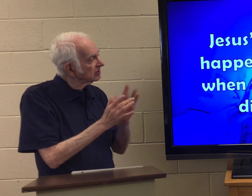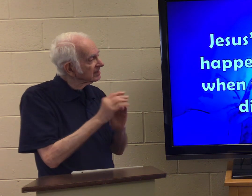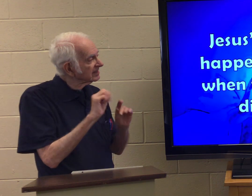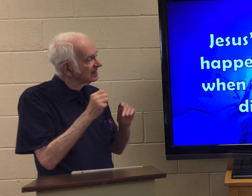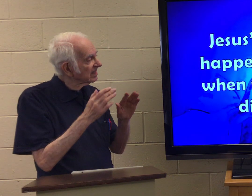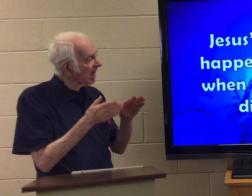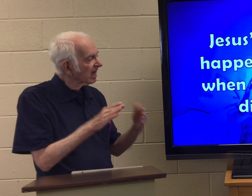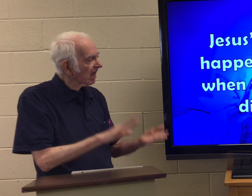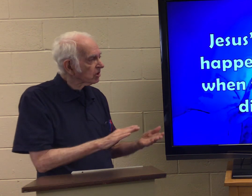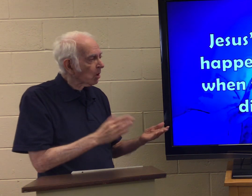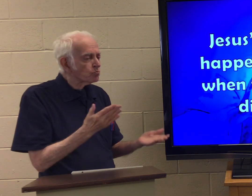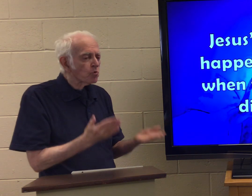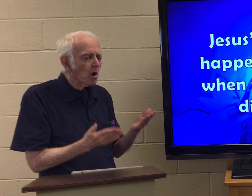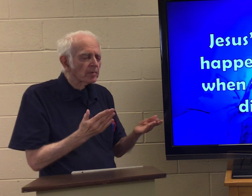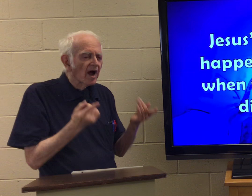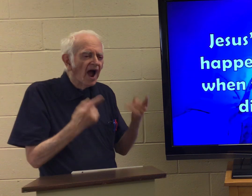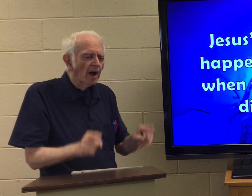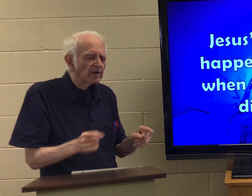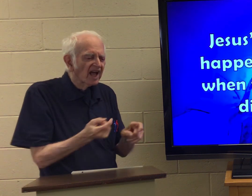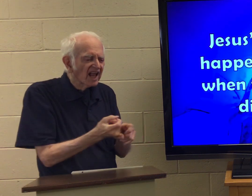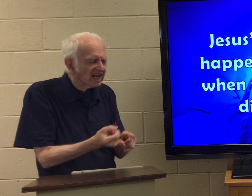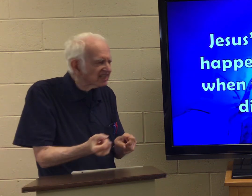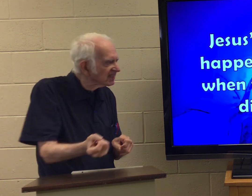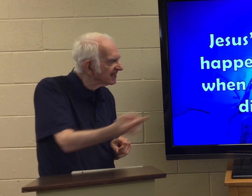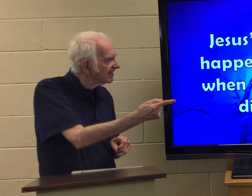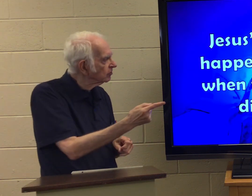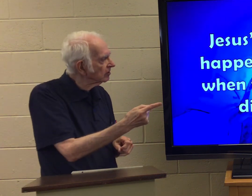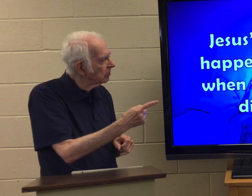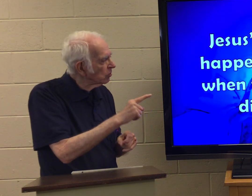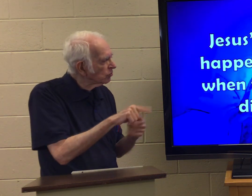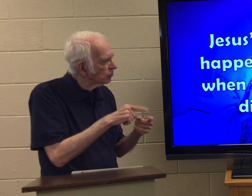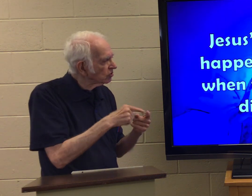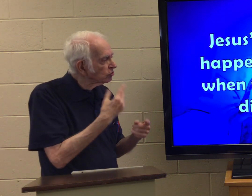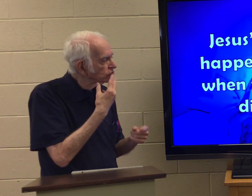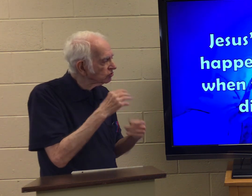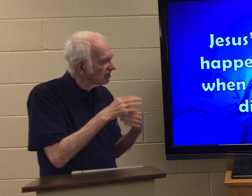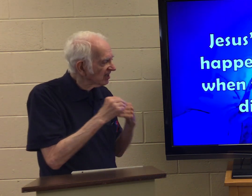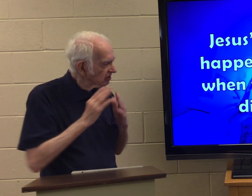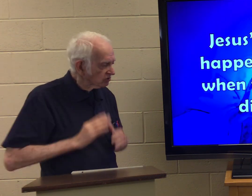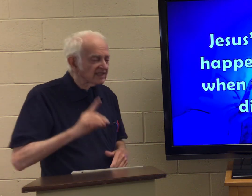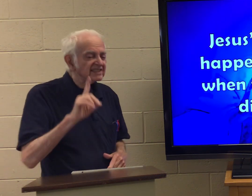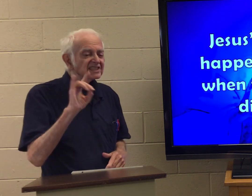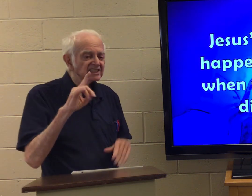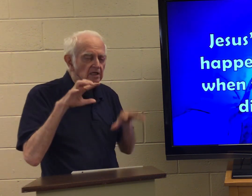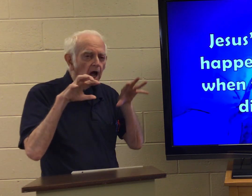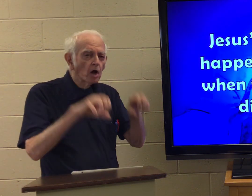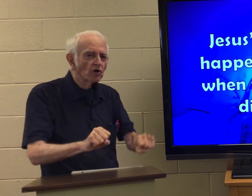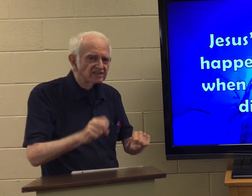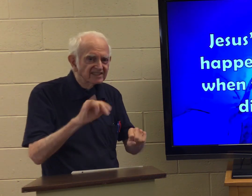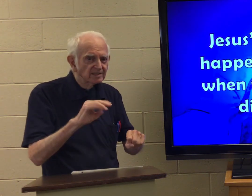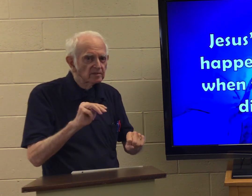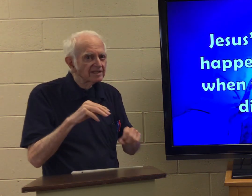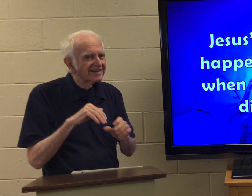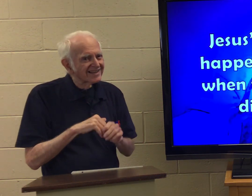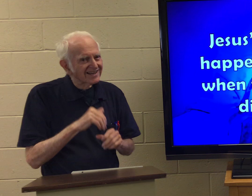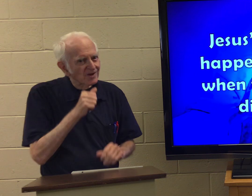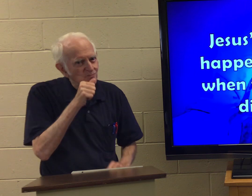Jesus' death probably happened the next year when the Jewish leaders did arrest him